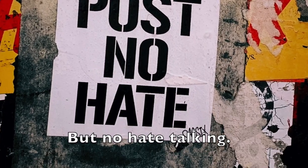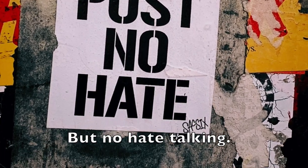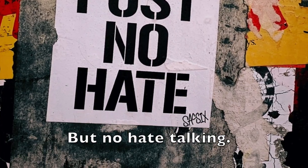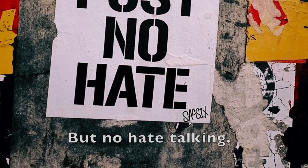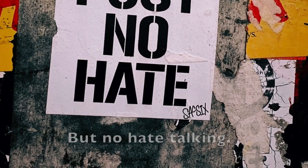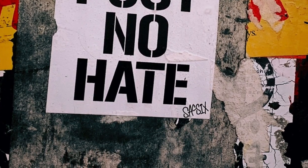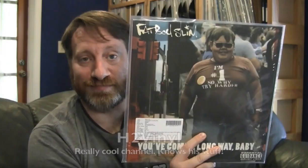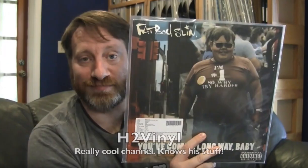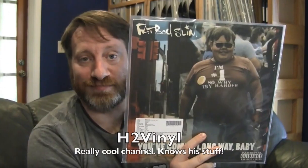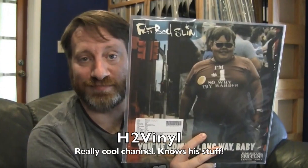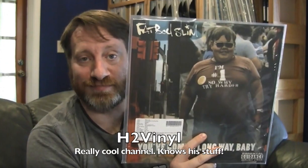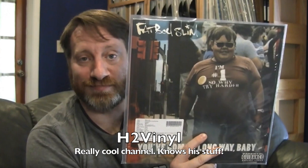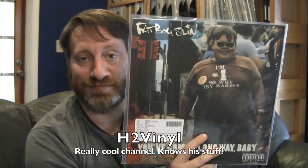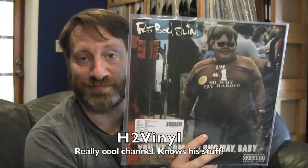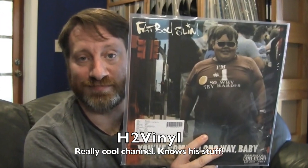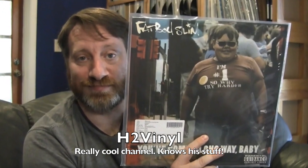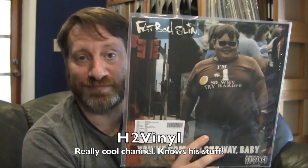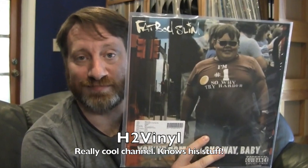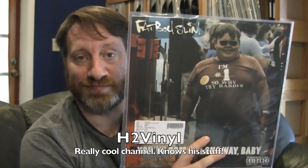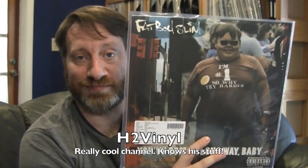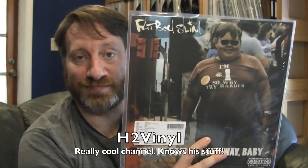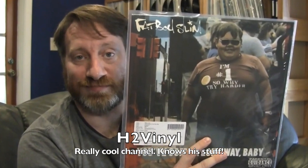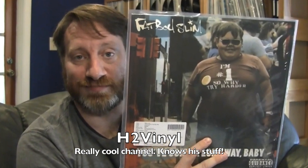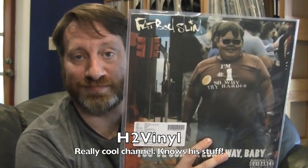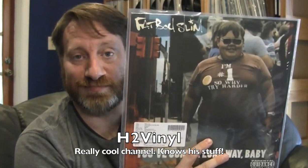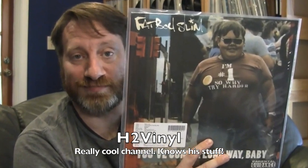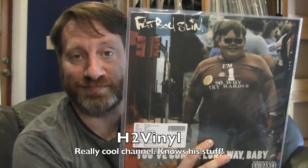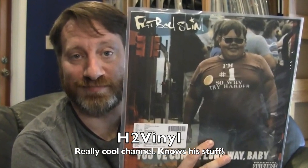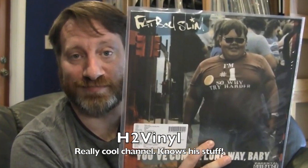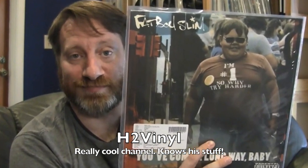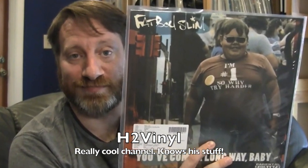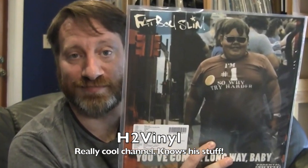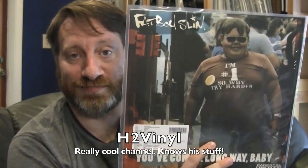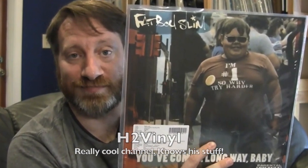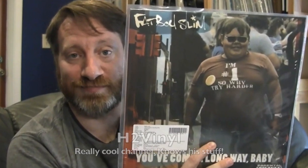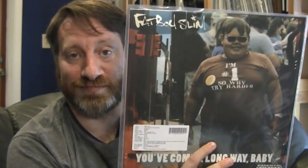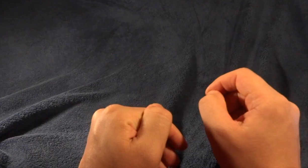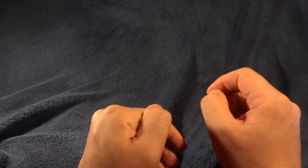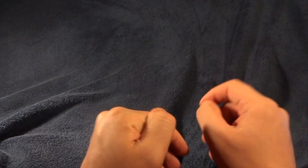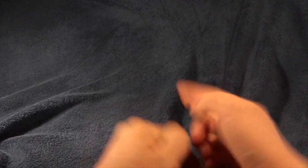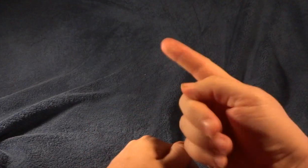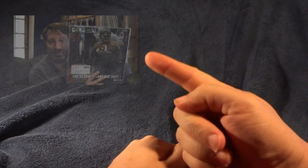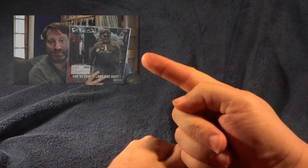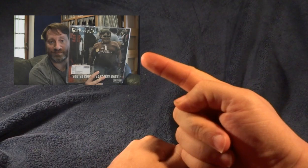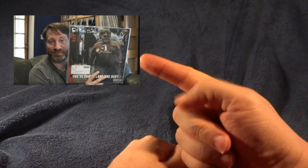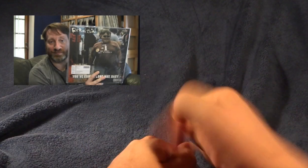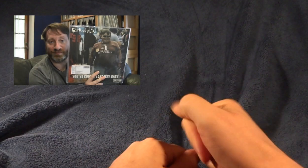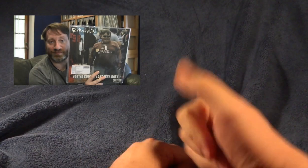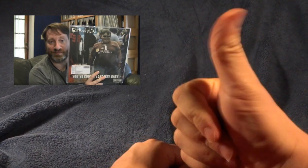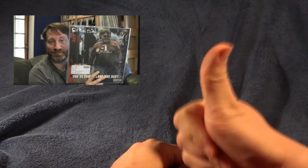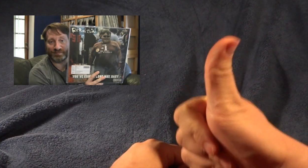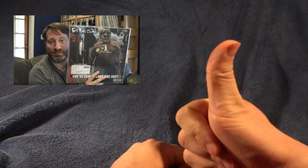because H.G. Wainwright said on one of his comment, H2Wino, cool channel, cool